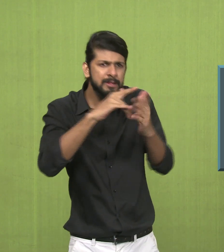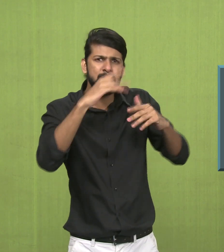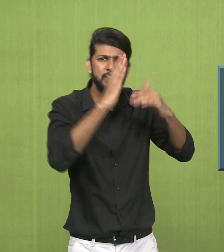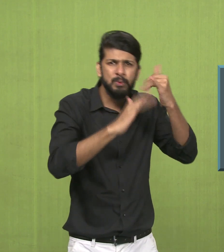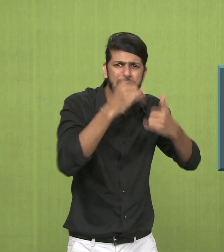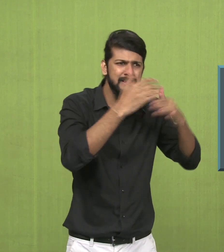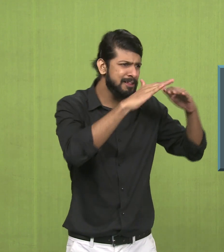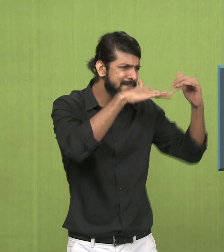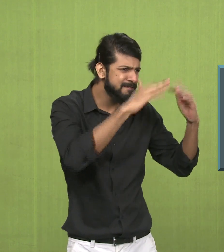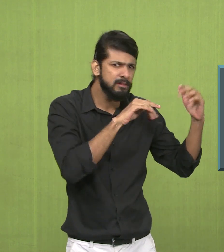There is landscape,